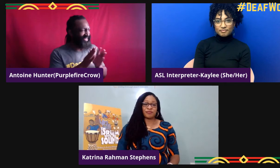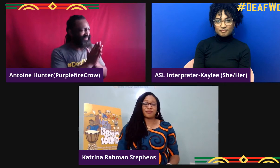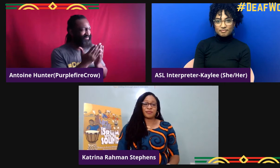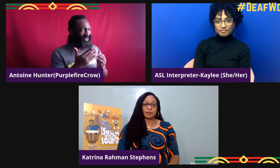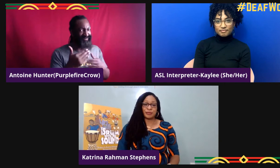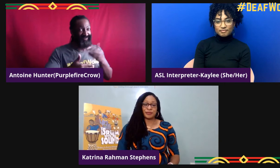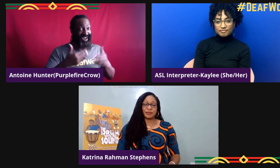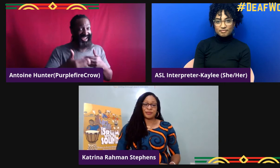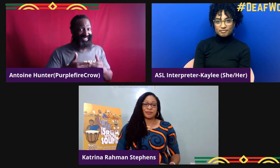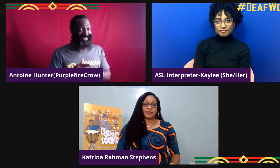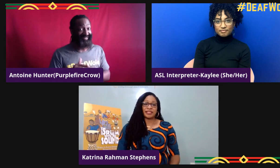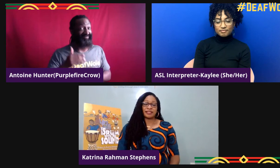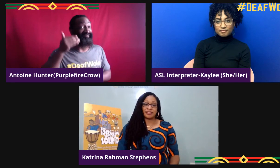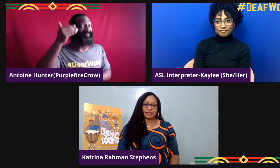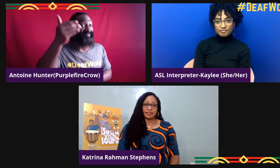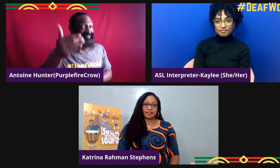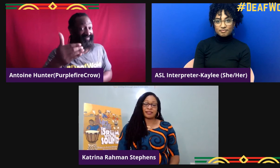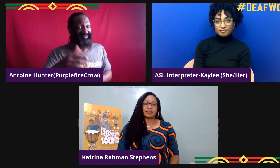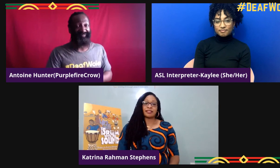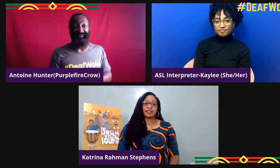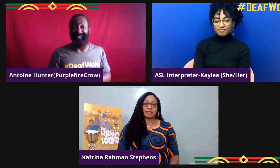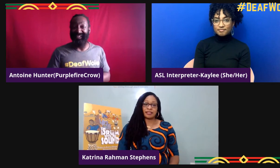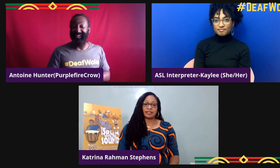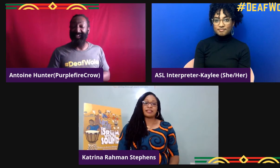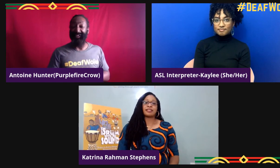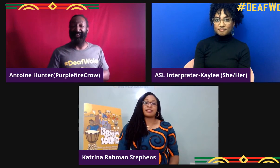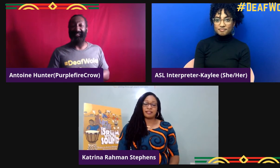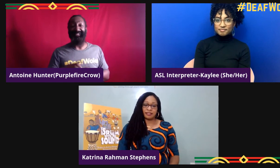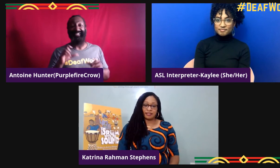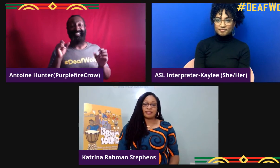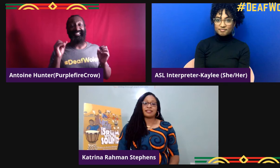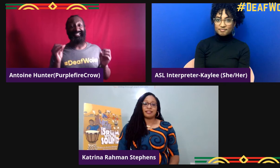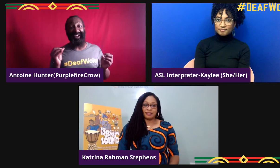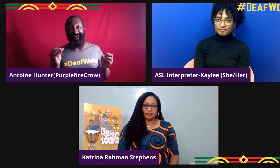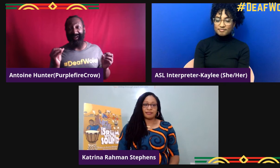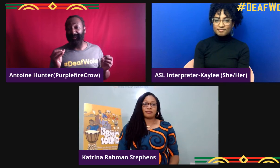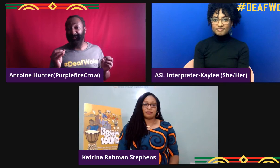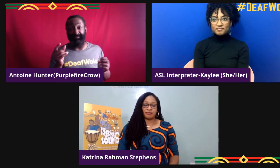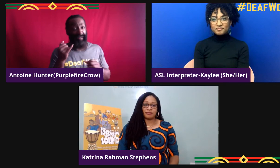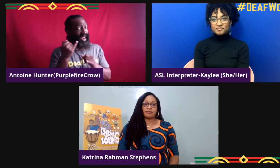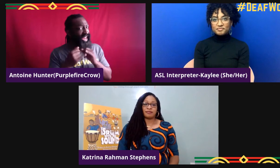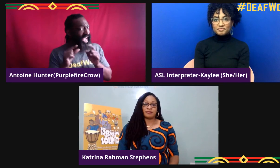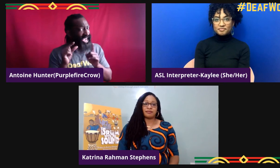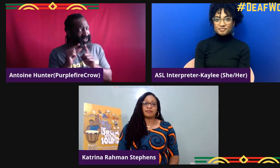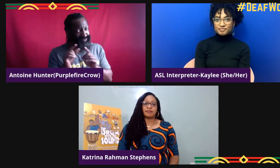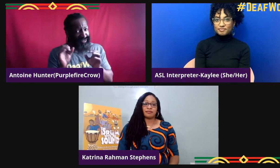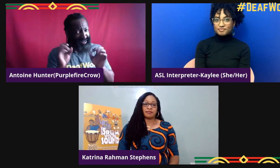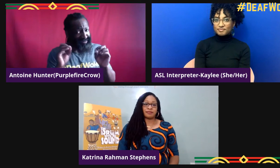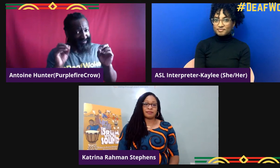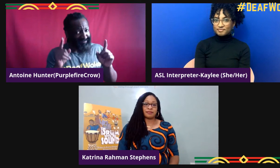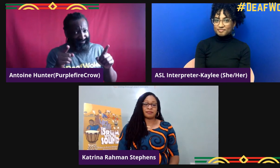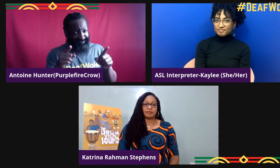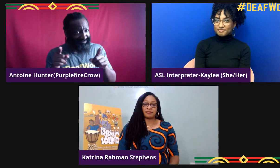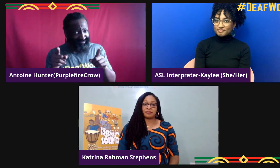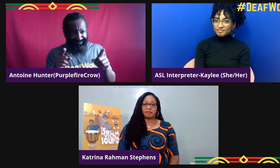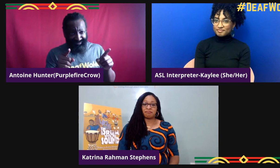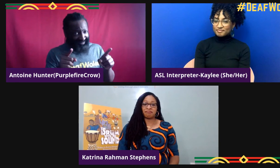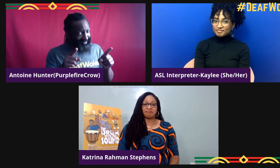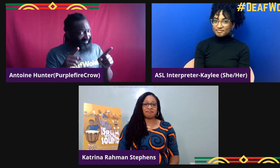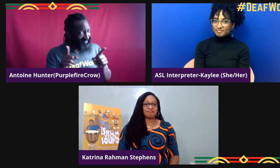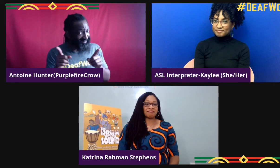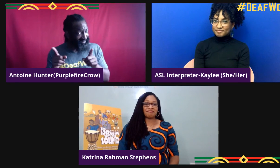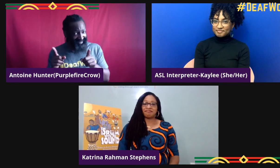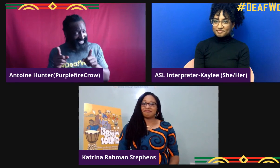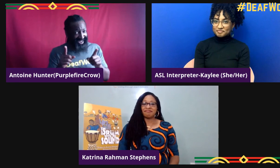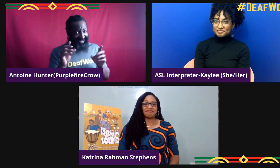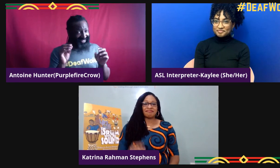And maybe you can dive into what's the difference between the 2 books. Maybe what's the process that's different. Do you have any last